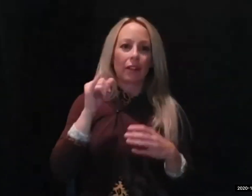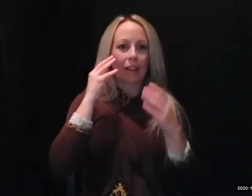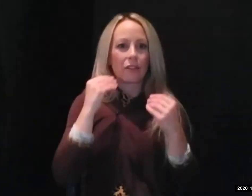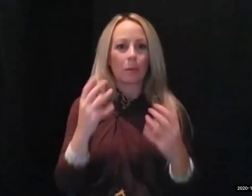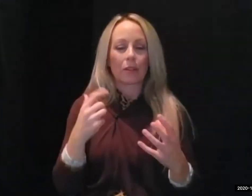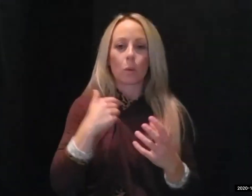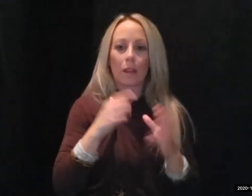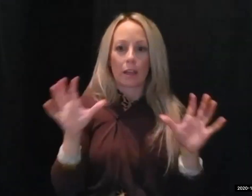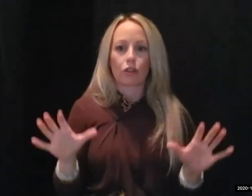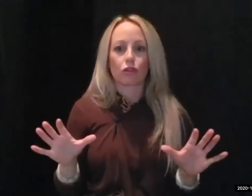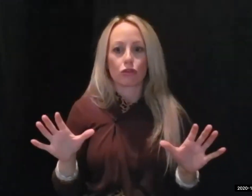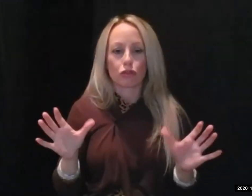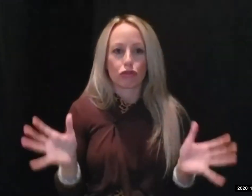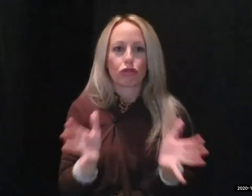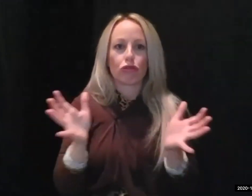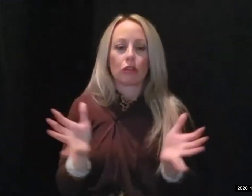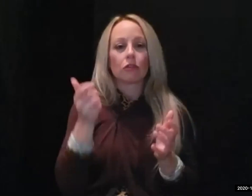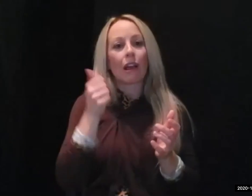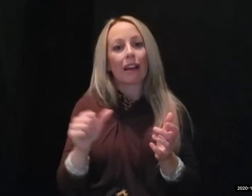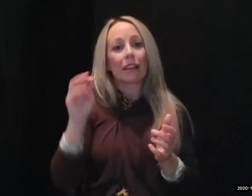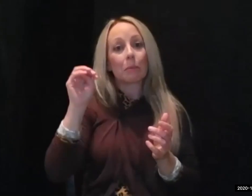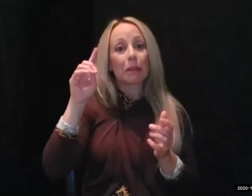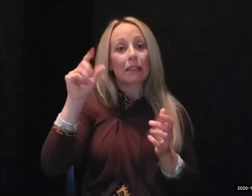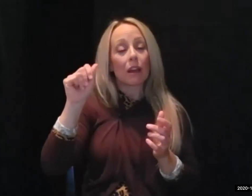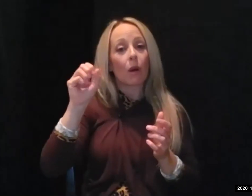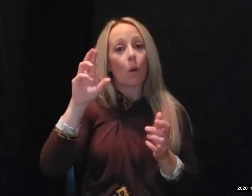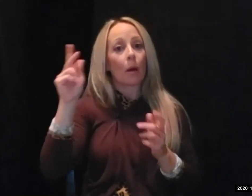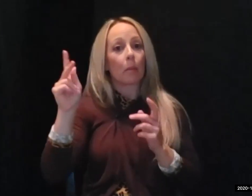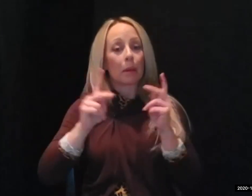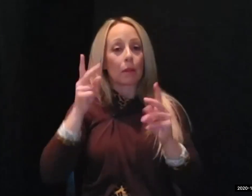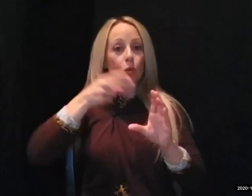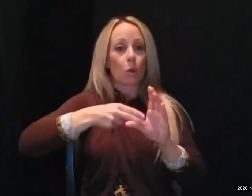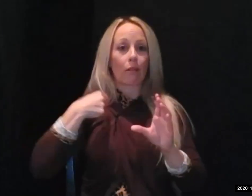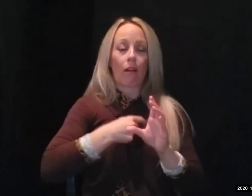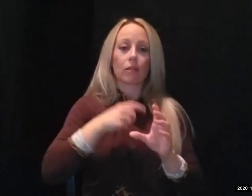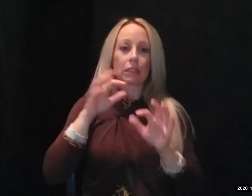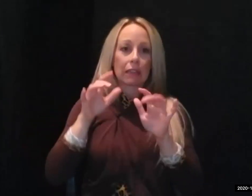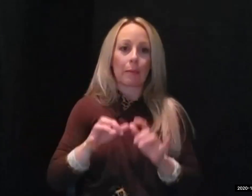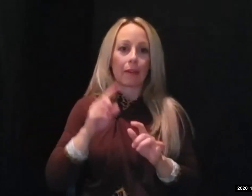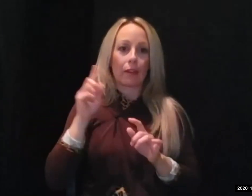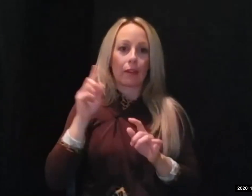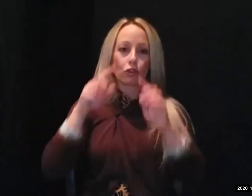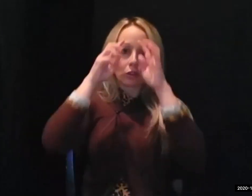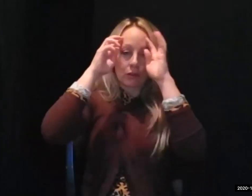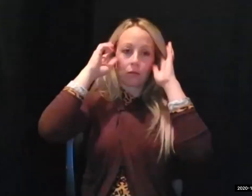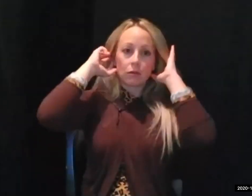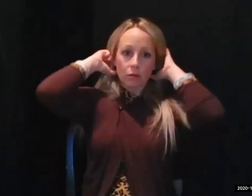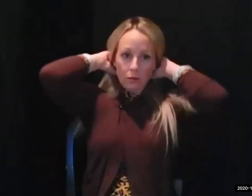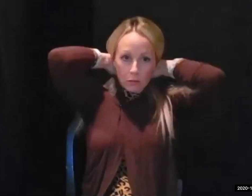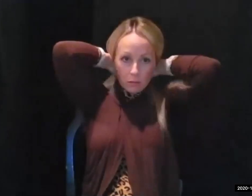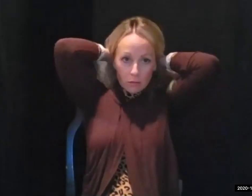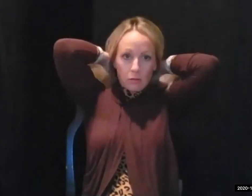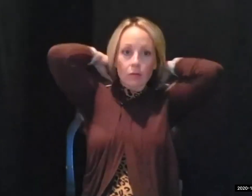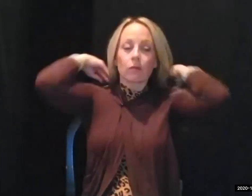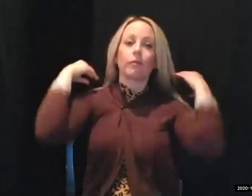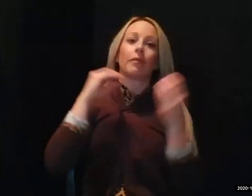any of the media partners on the call to type in any questions. I believe we had a first one just with some clarification on the numbers that we reported